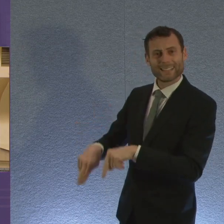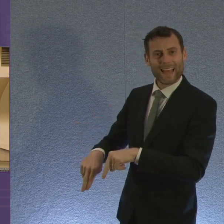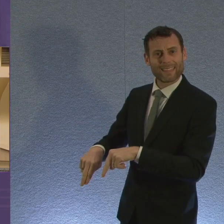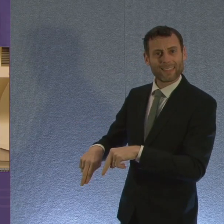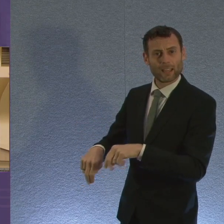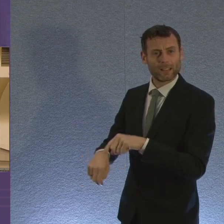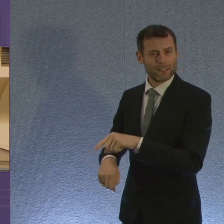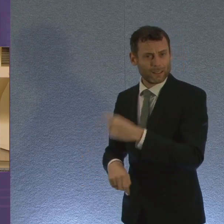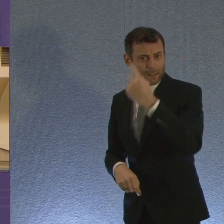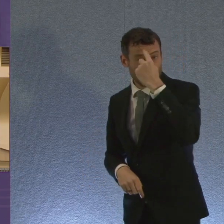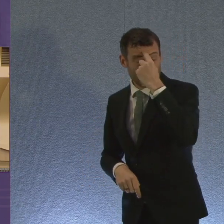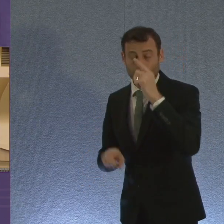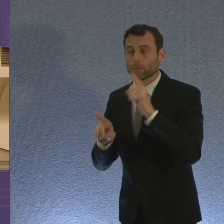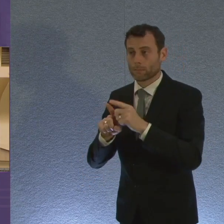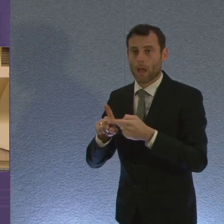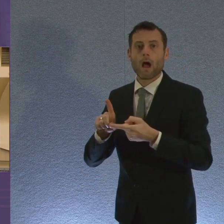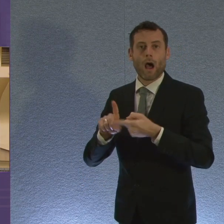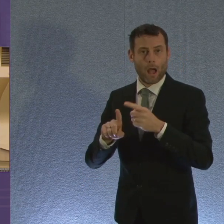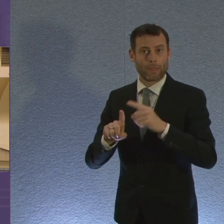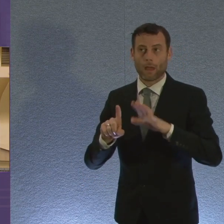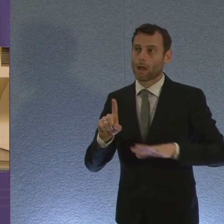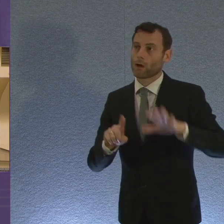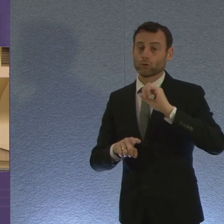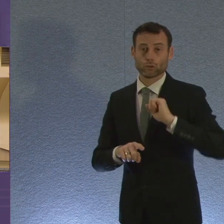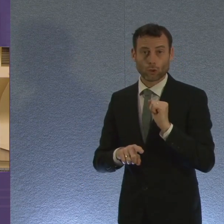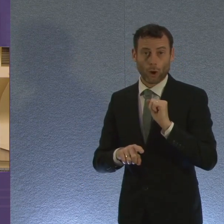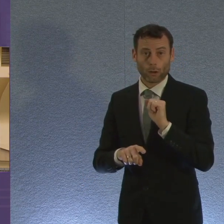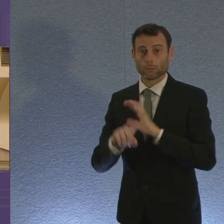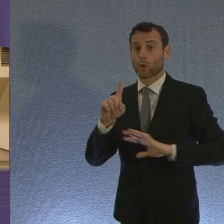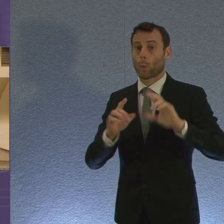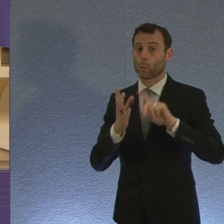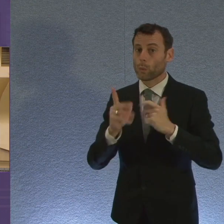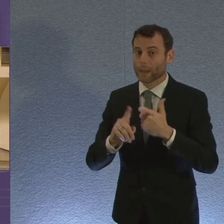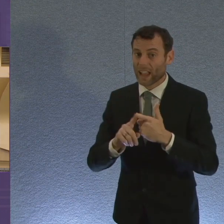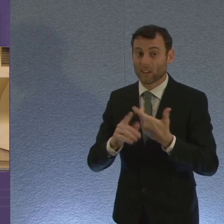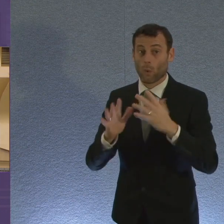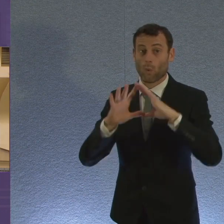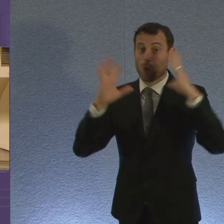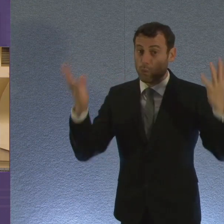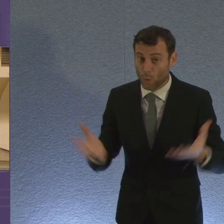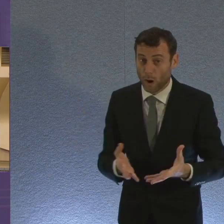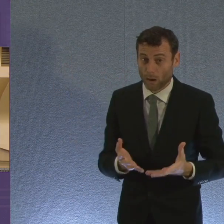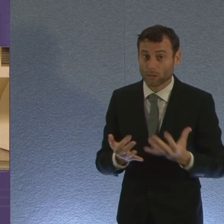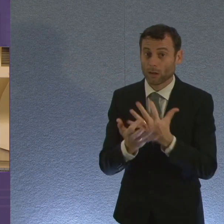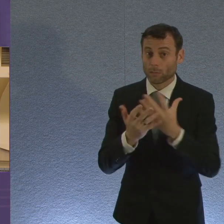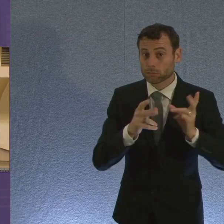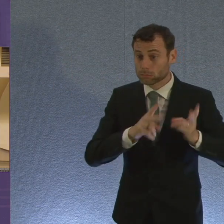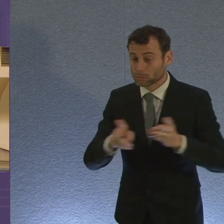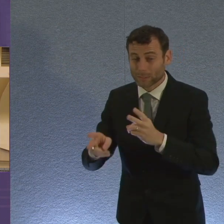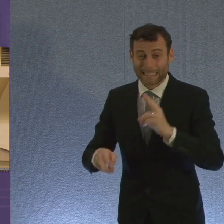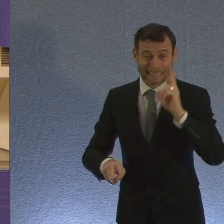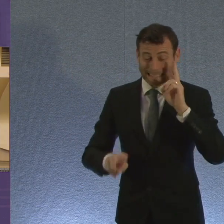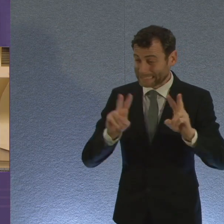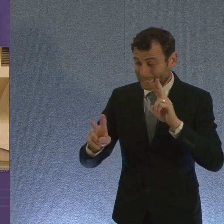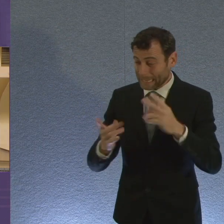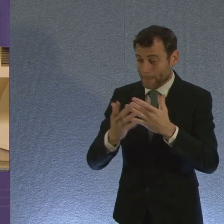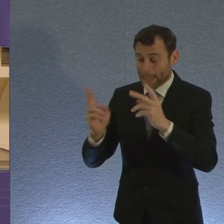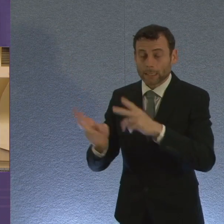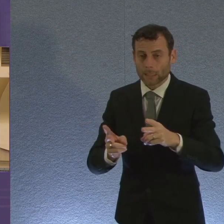many that have passed away in Scotland, across the UK and indeed globally, that we work in a spirit of compromise